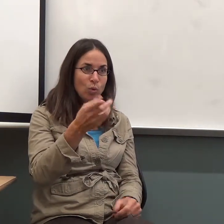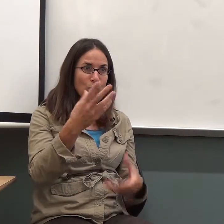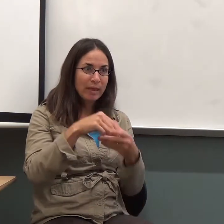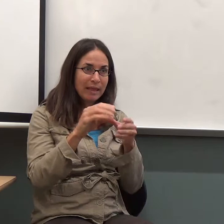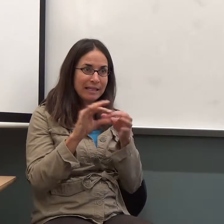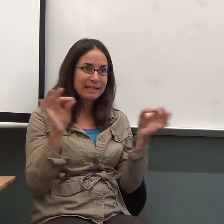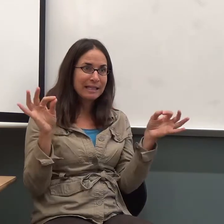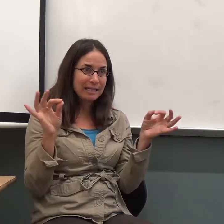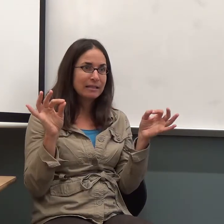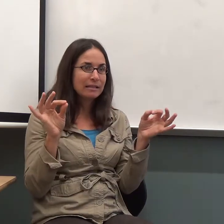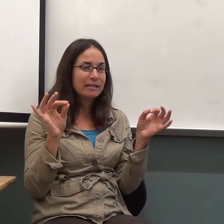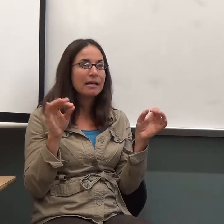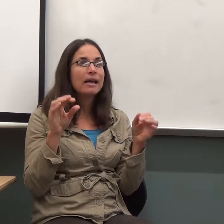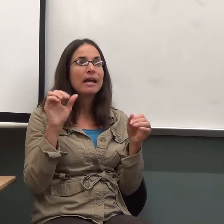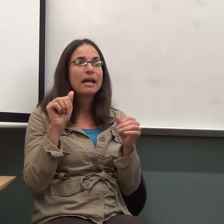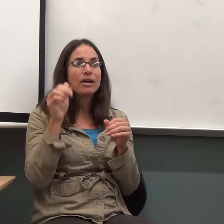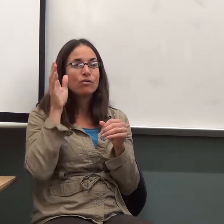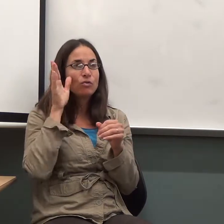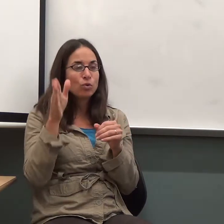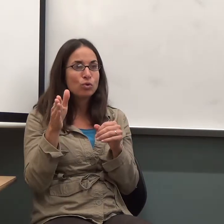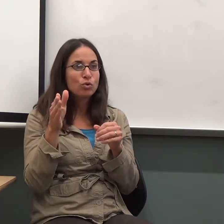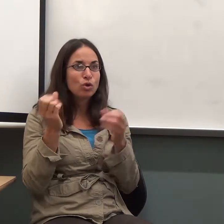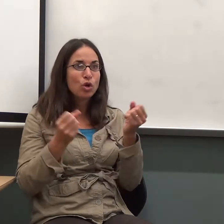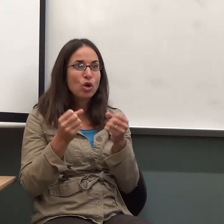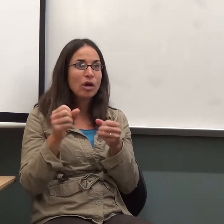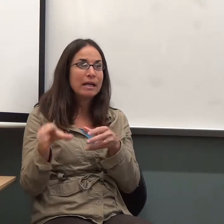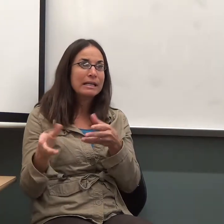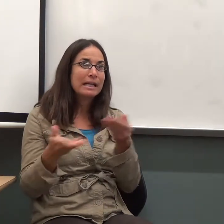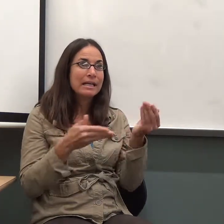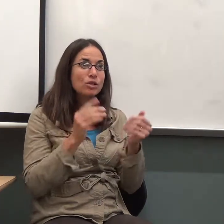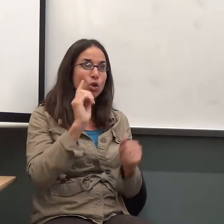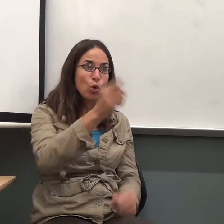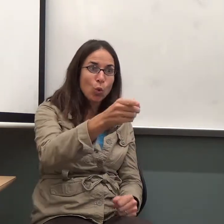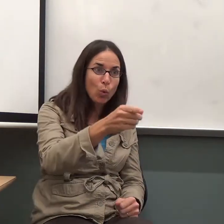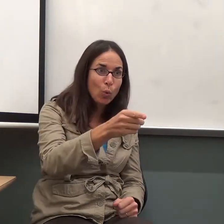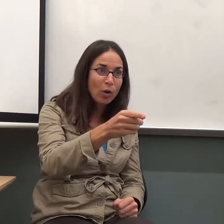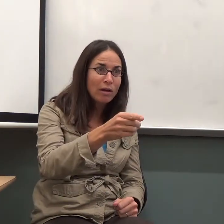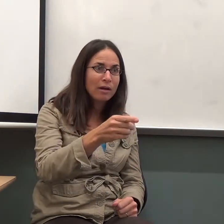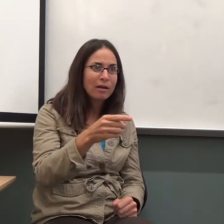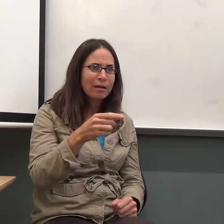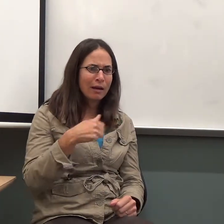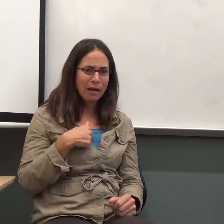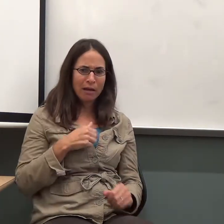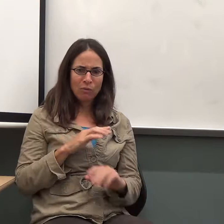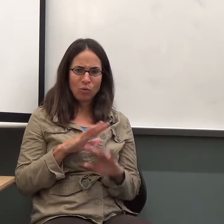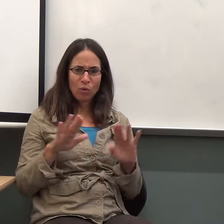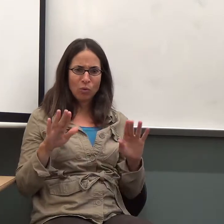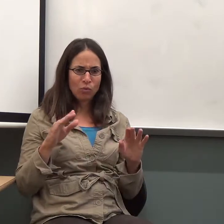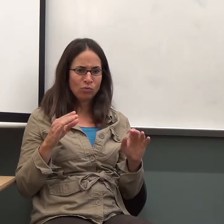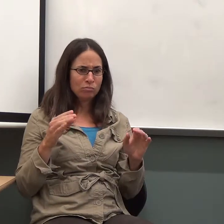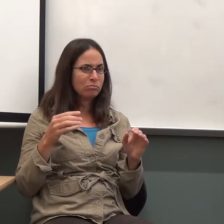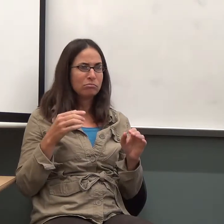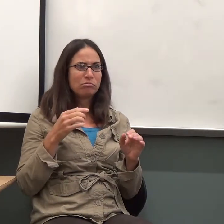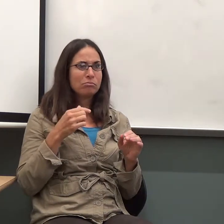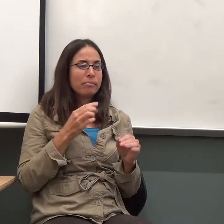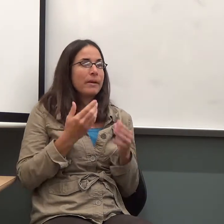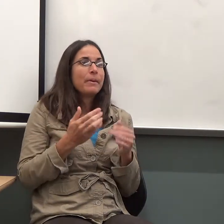a future car takes you where you want to go. You know what, I'm not going to buy a car. I walk places. I like taking the bus. I might even take a